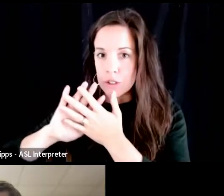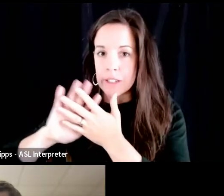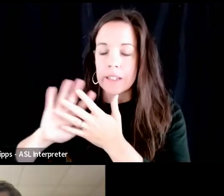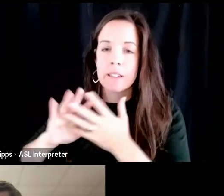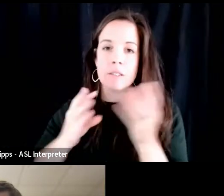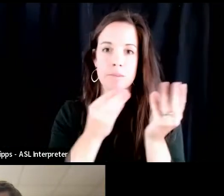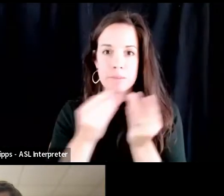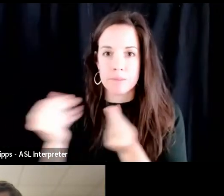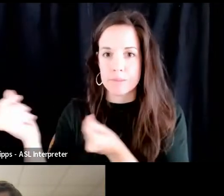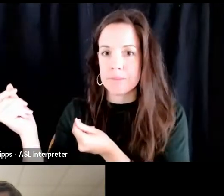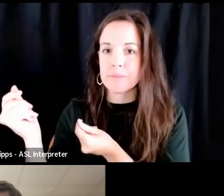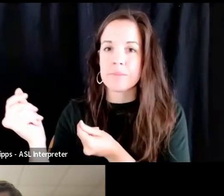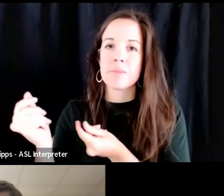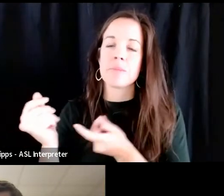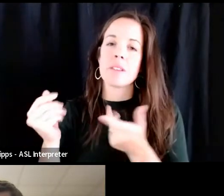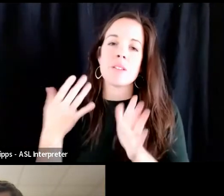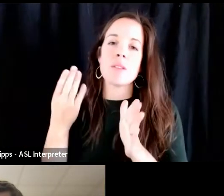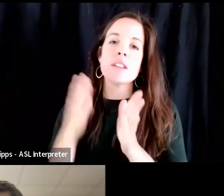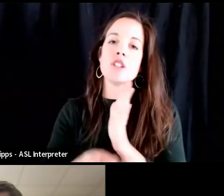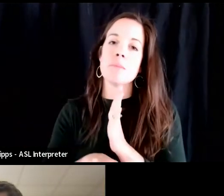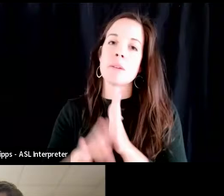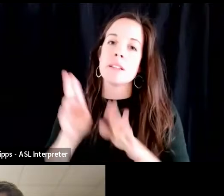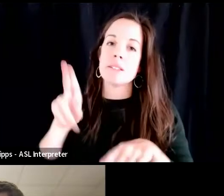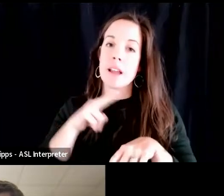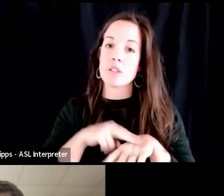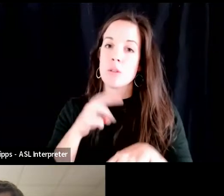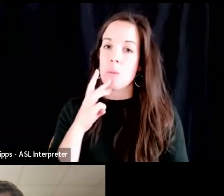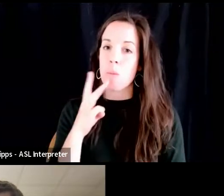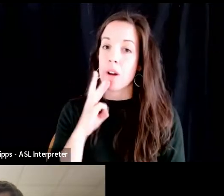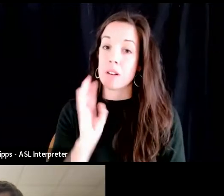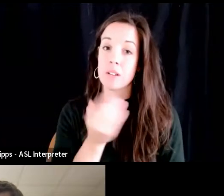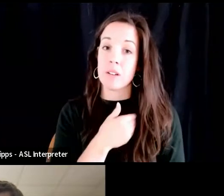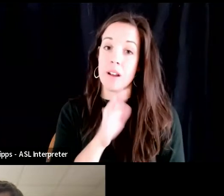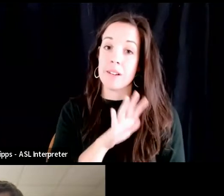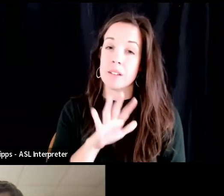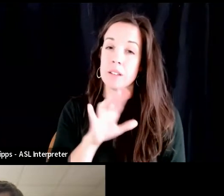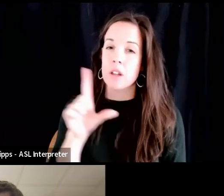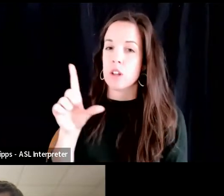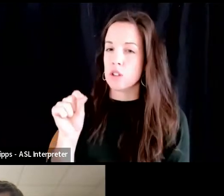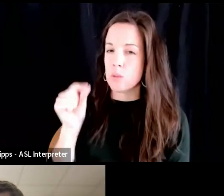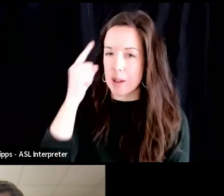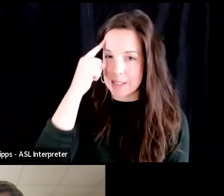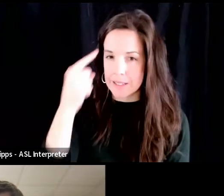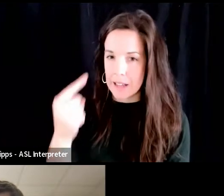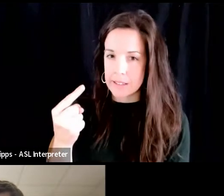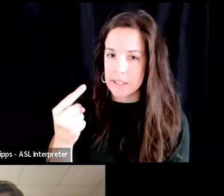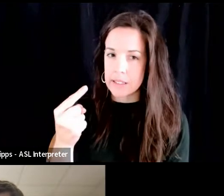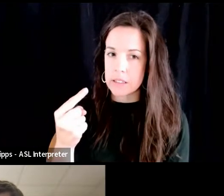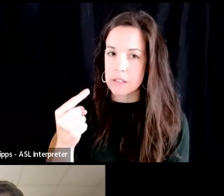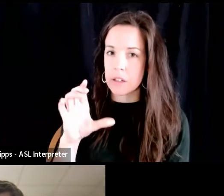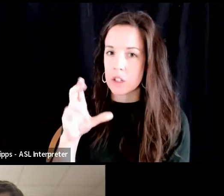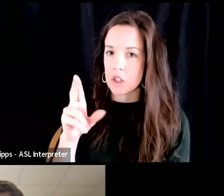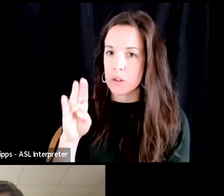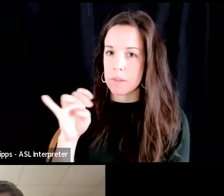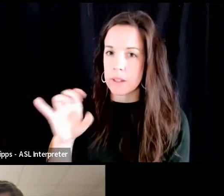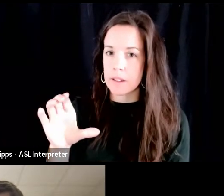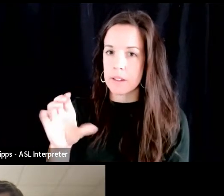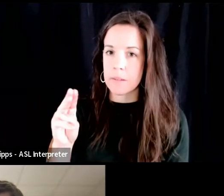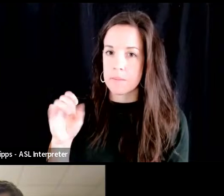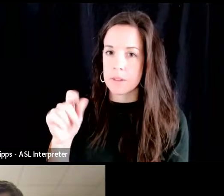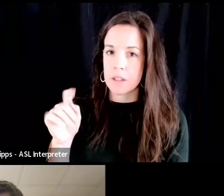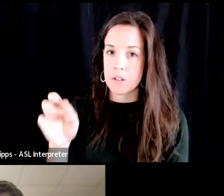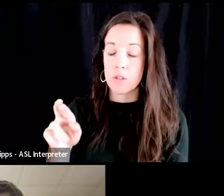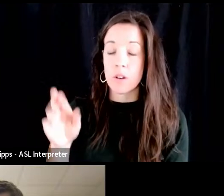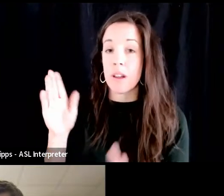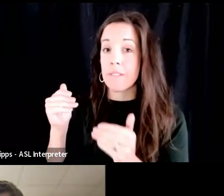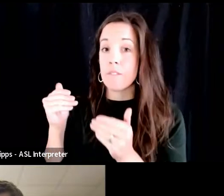So the cheapest natural water in our part of the world is about 20 cents a cubic meter, and if forward osmosis